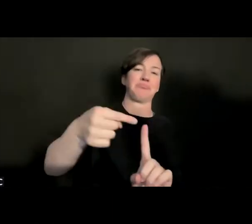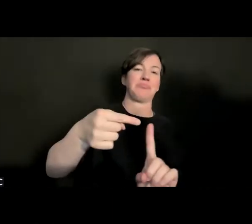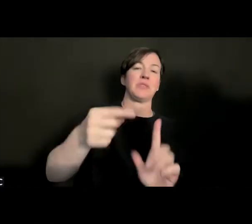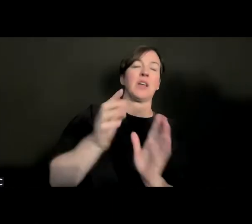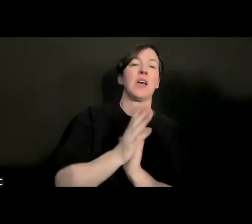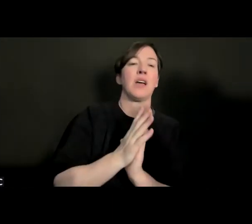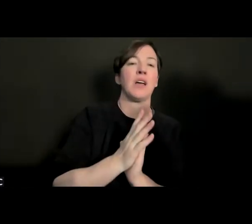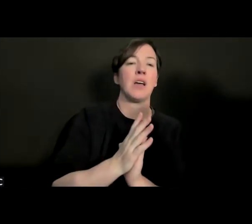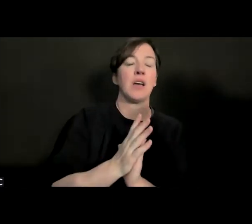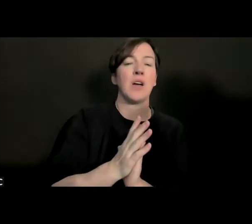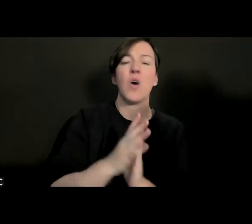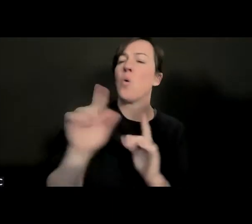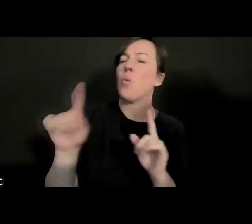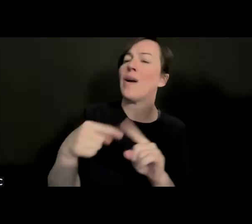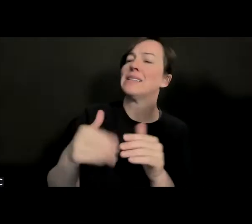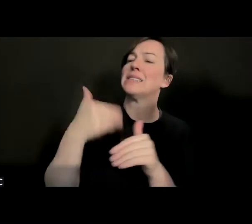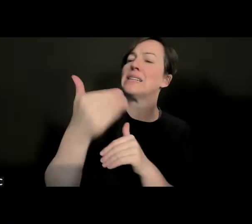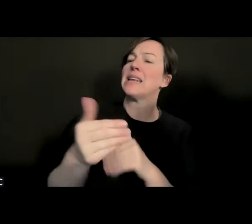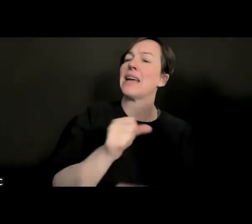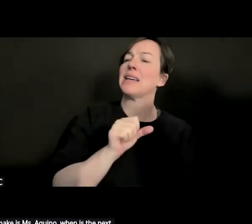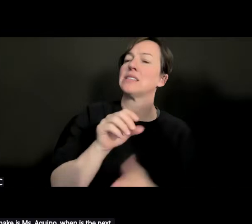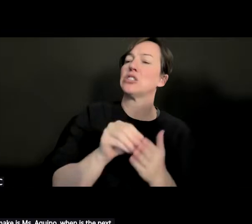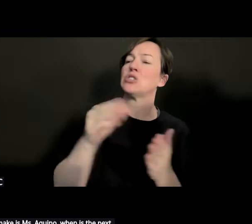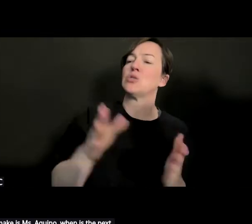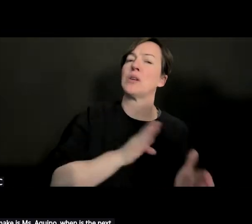Ms. Aquino, when is the next student board rep meeting?